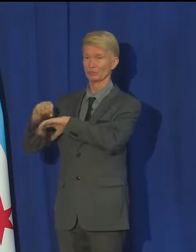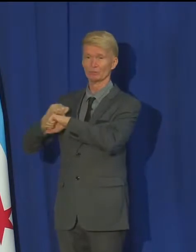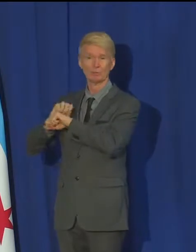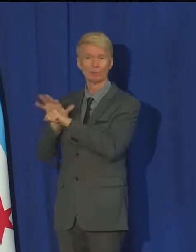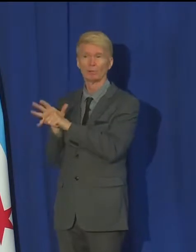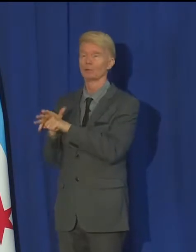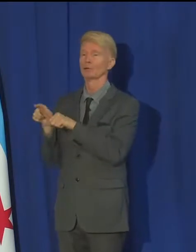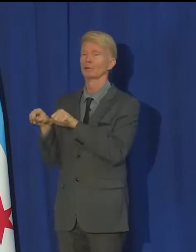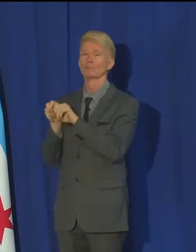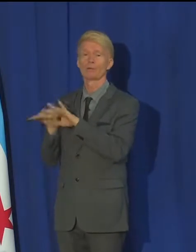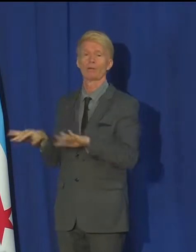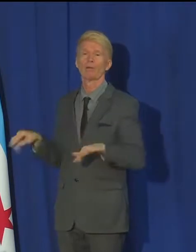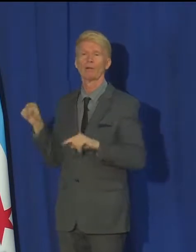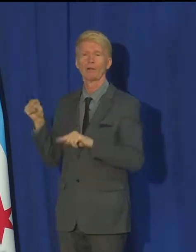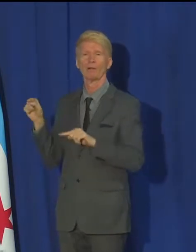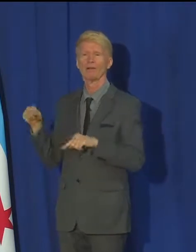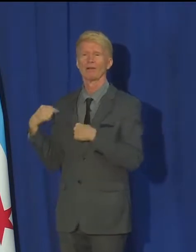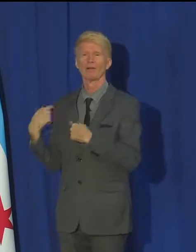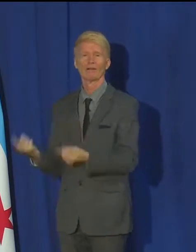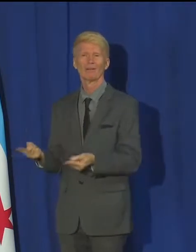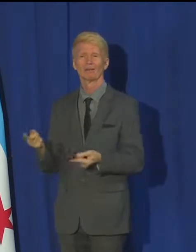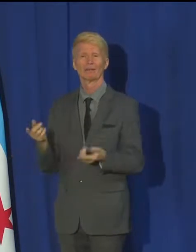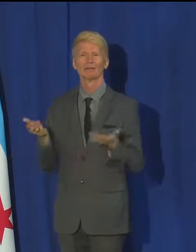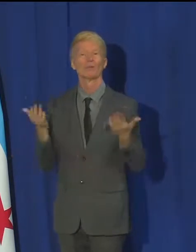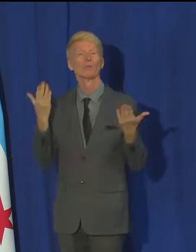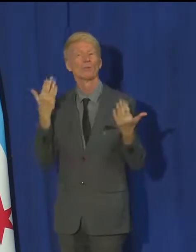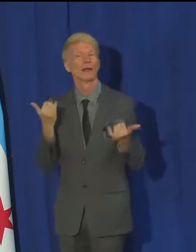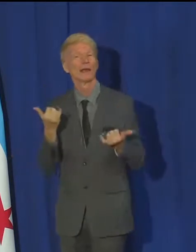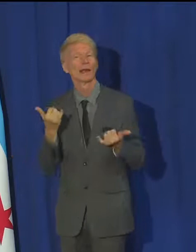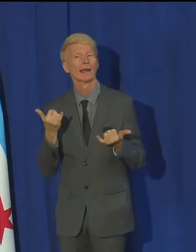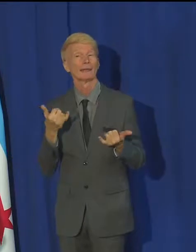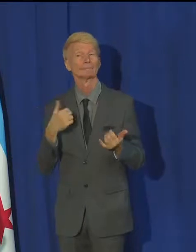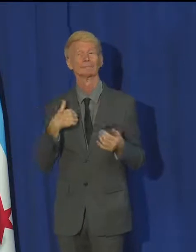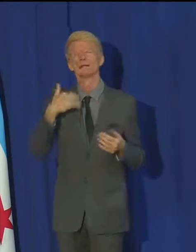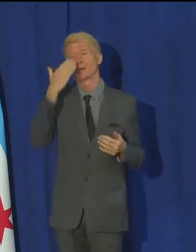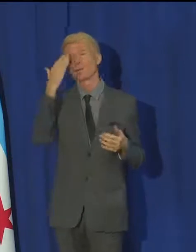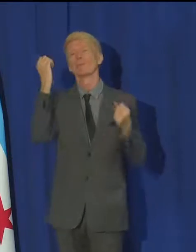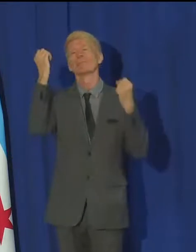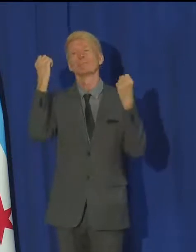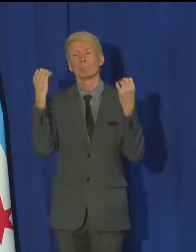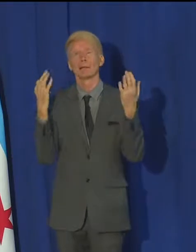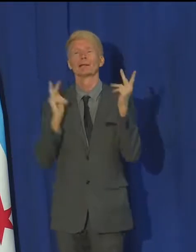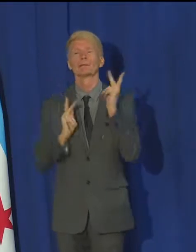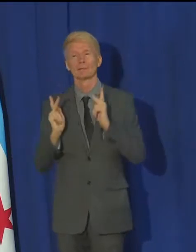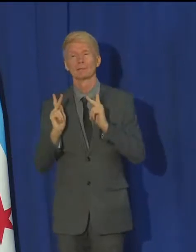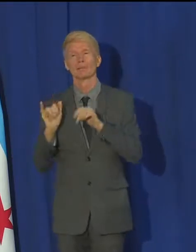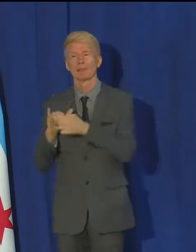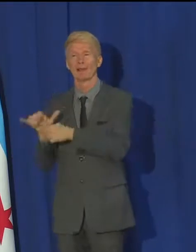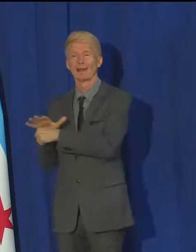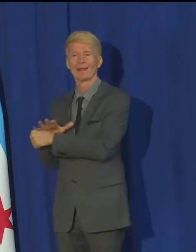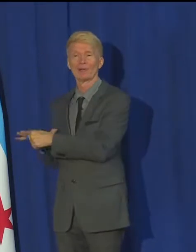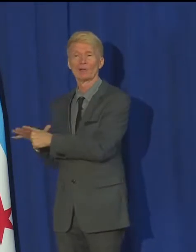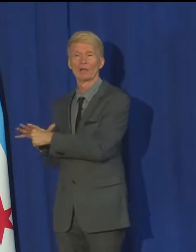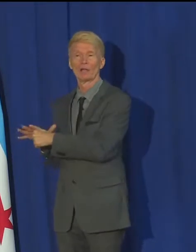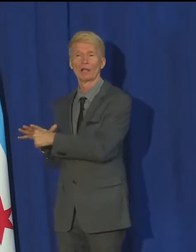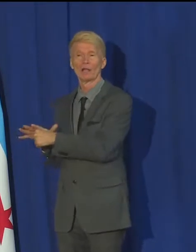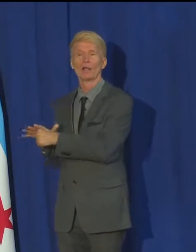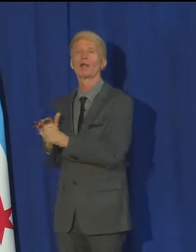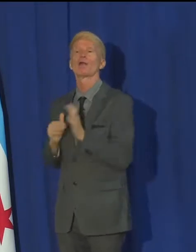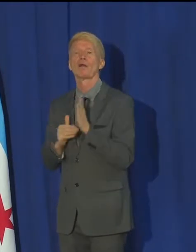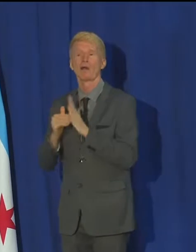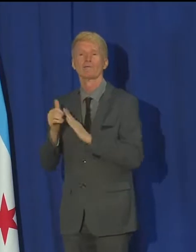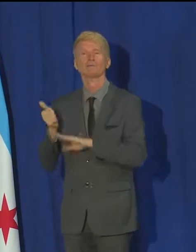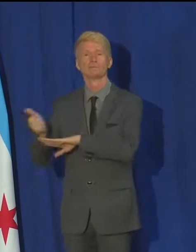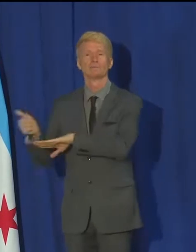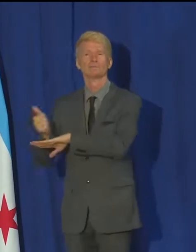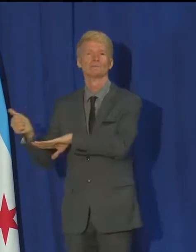for us here in Chicago. And I think some of that is because I know that many people in that area do regularly go over